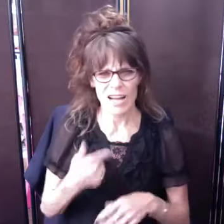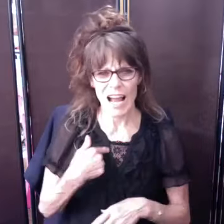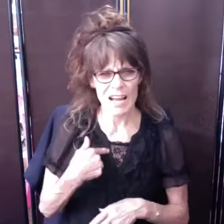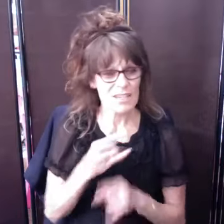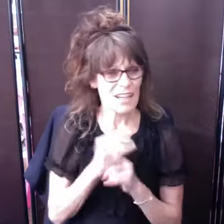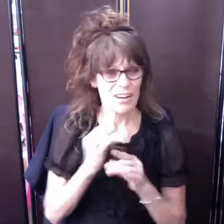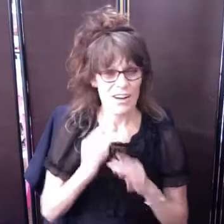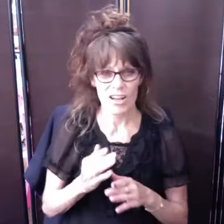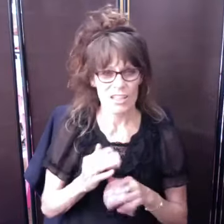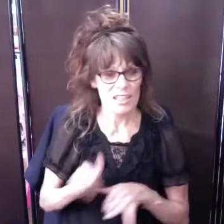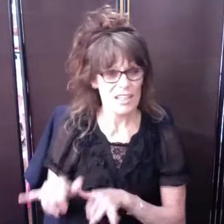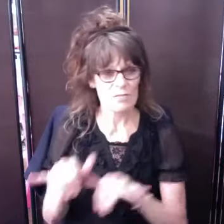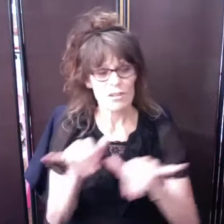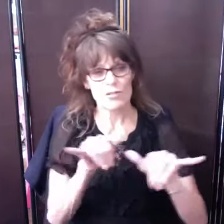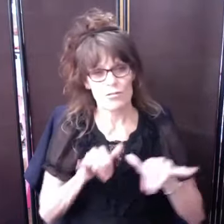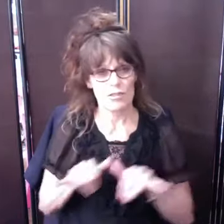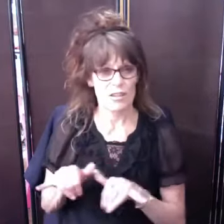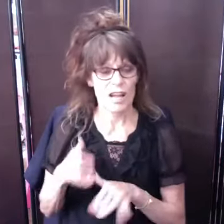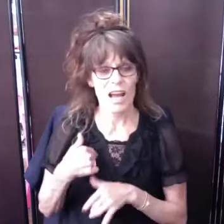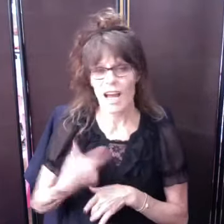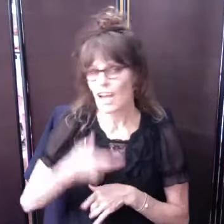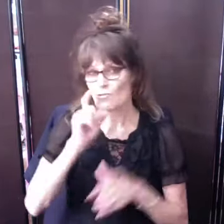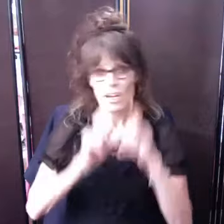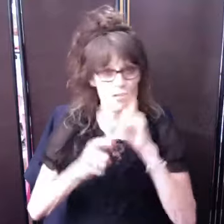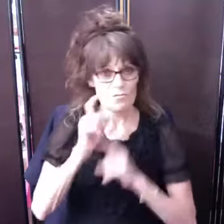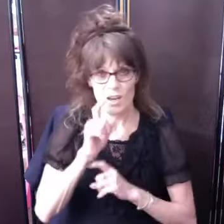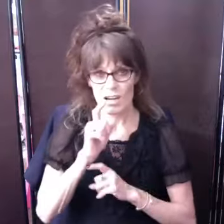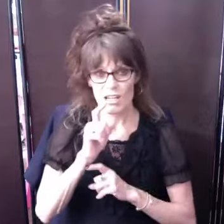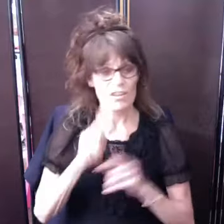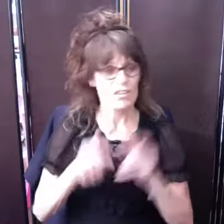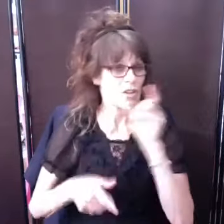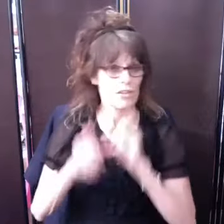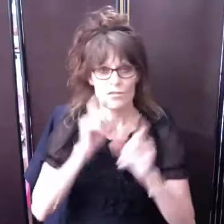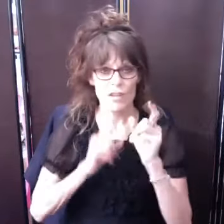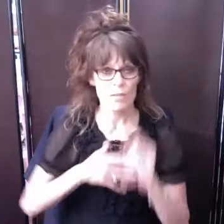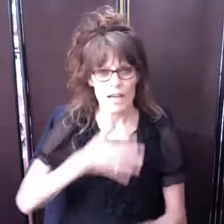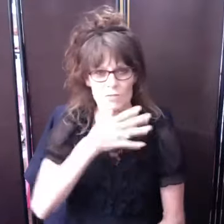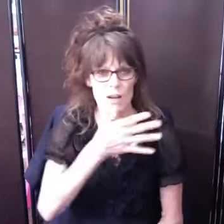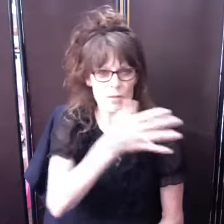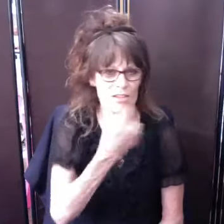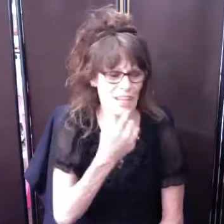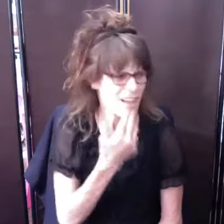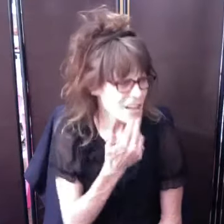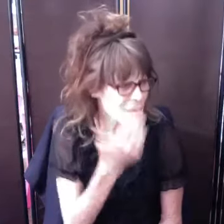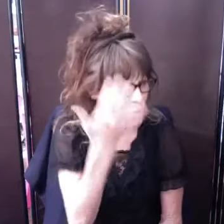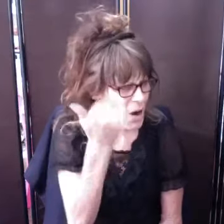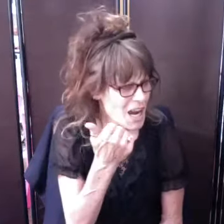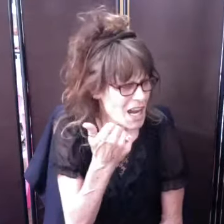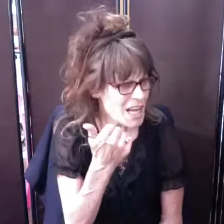did. I drank too much and I drank too long. And as my grandmother would say, honey, I don't know why you do it so much. You're really not very good at it. I tried